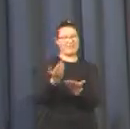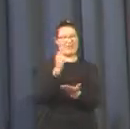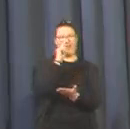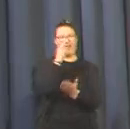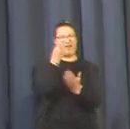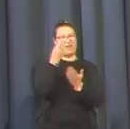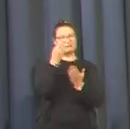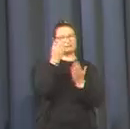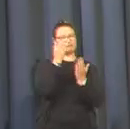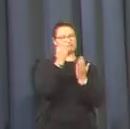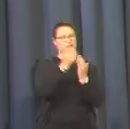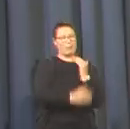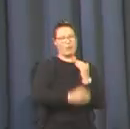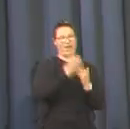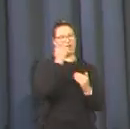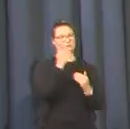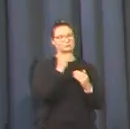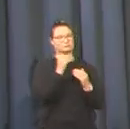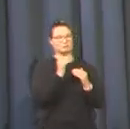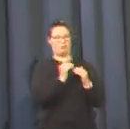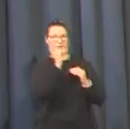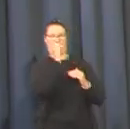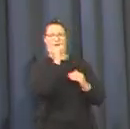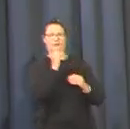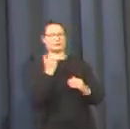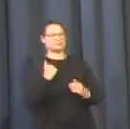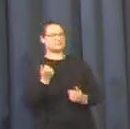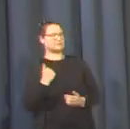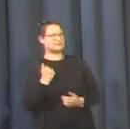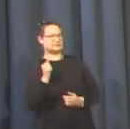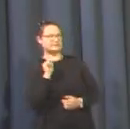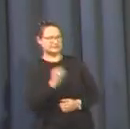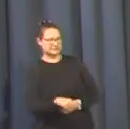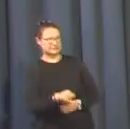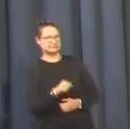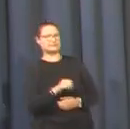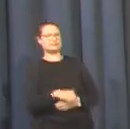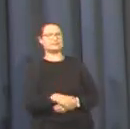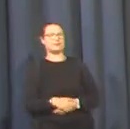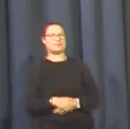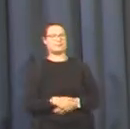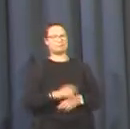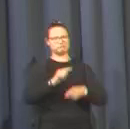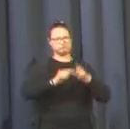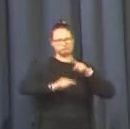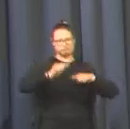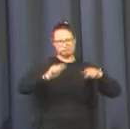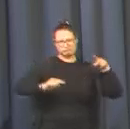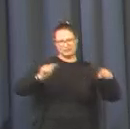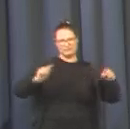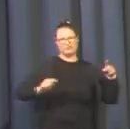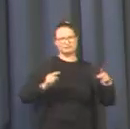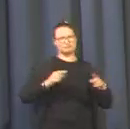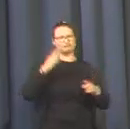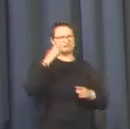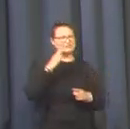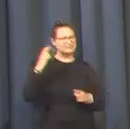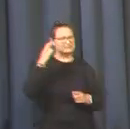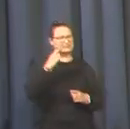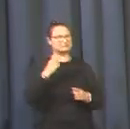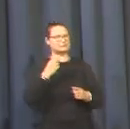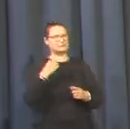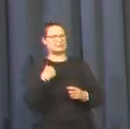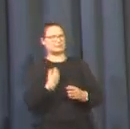are slightly higher than what we expected, but there is seasonality, there are other exposures to take into